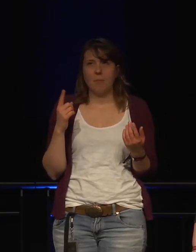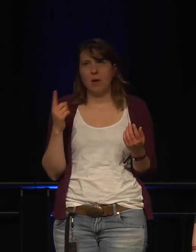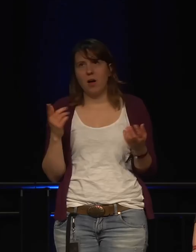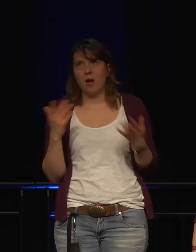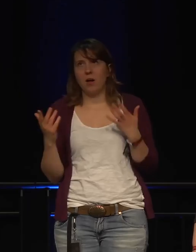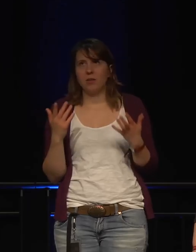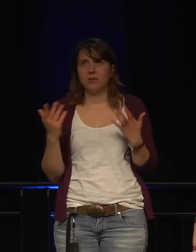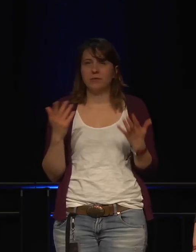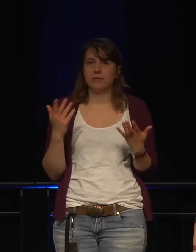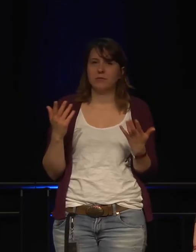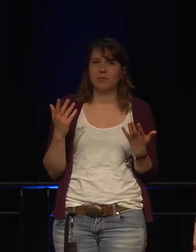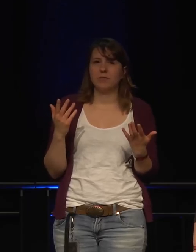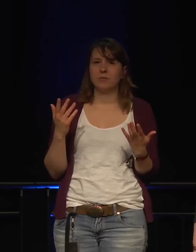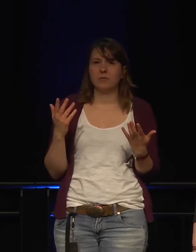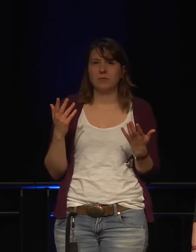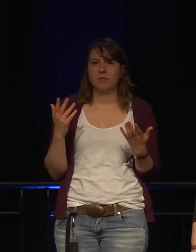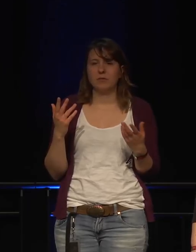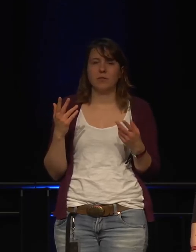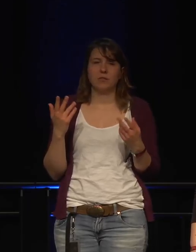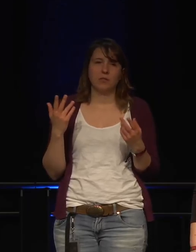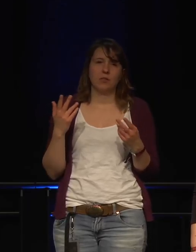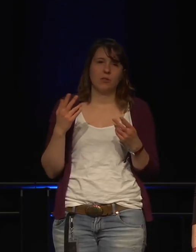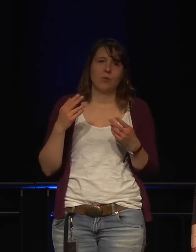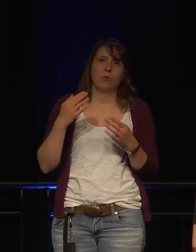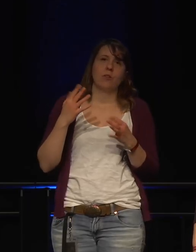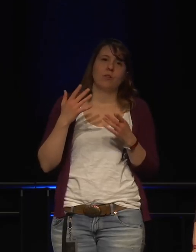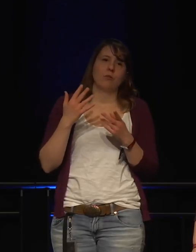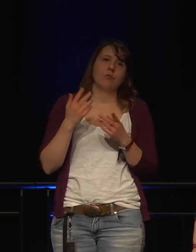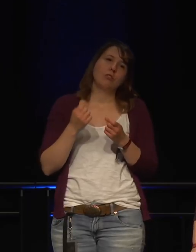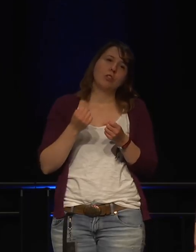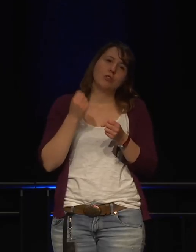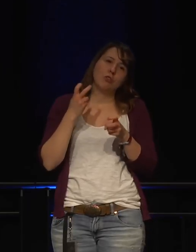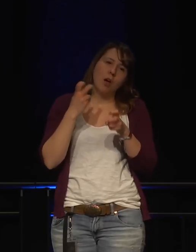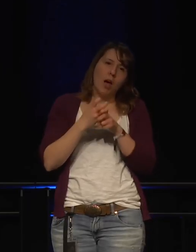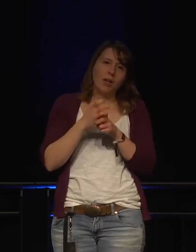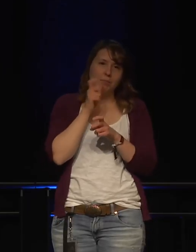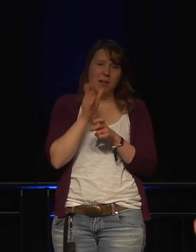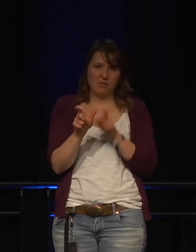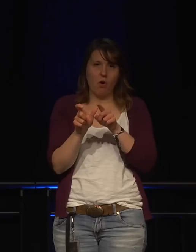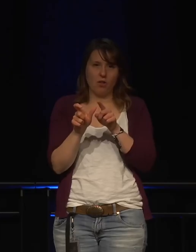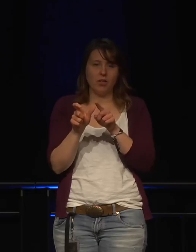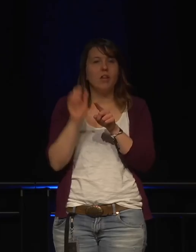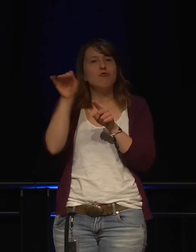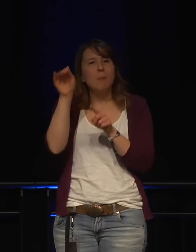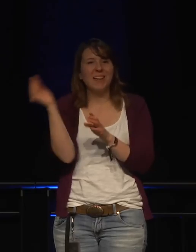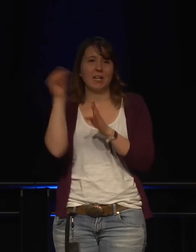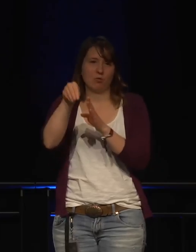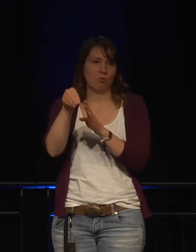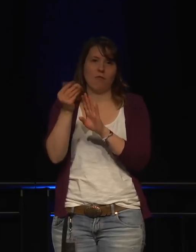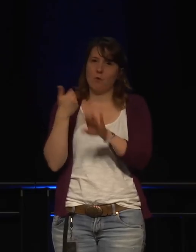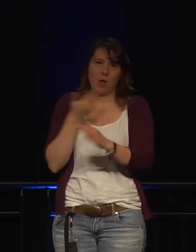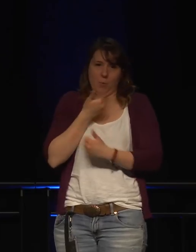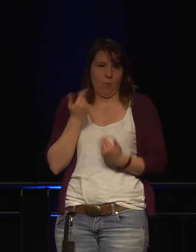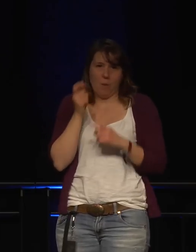was hard-coded passwords. And the hard-coded passwords got